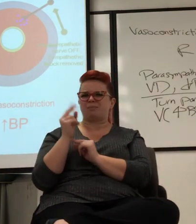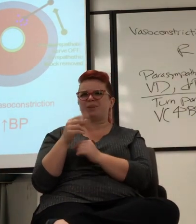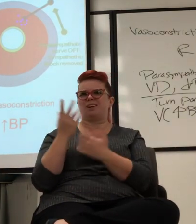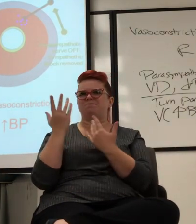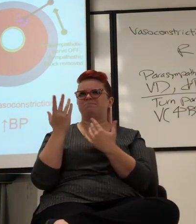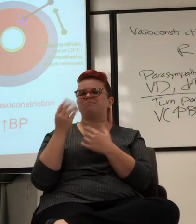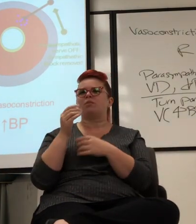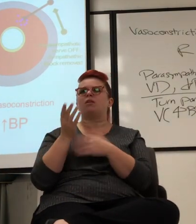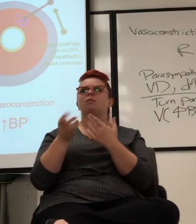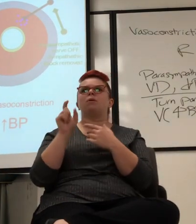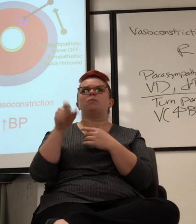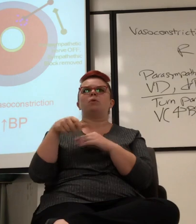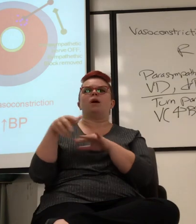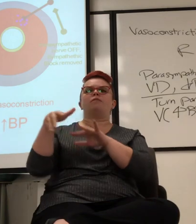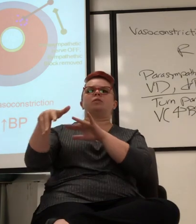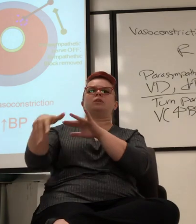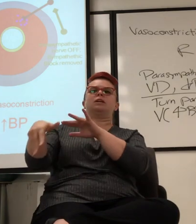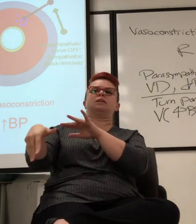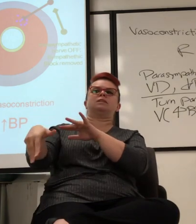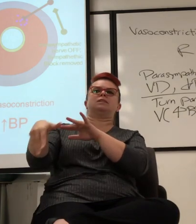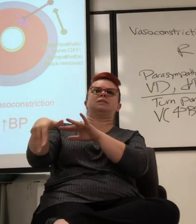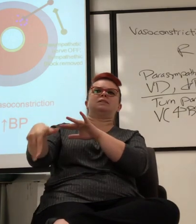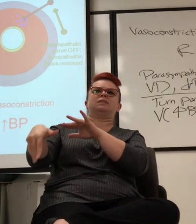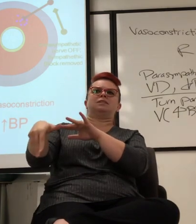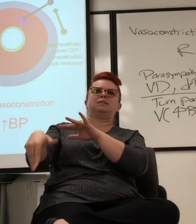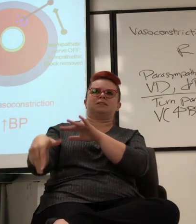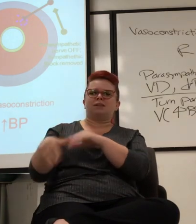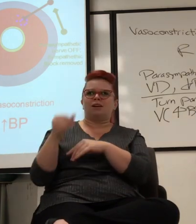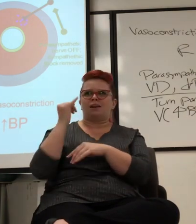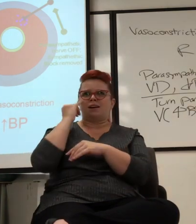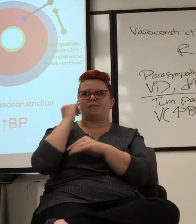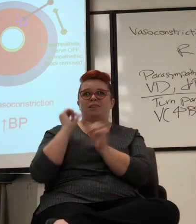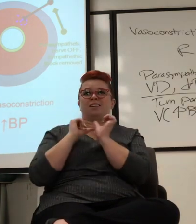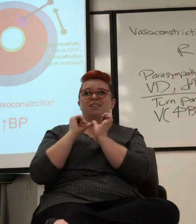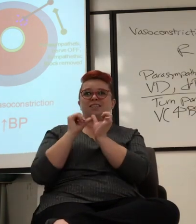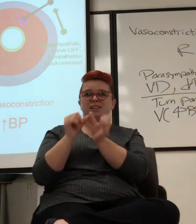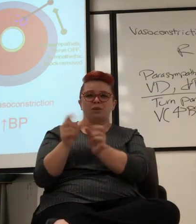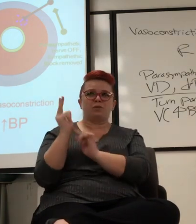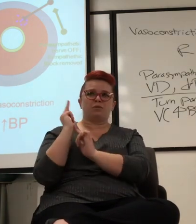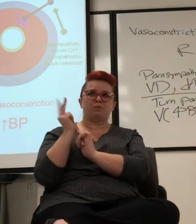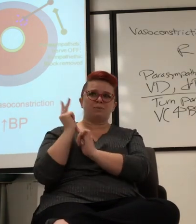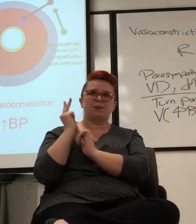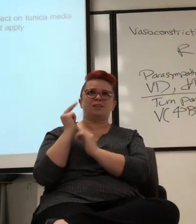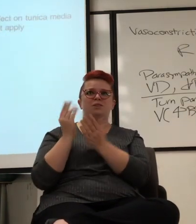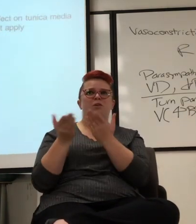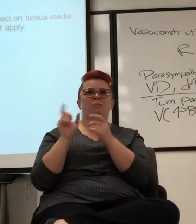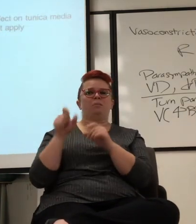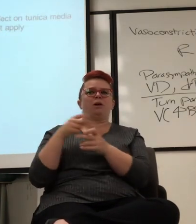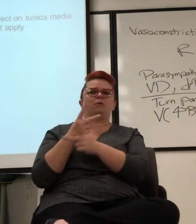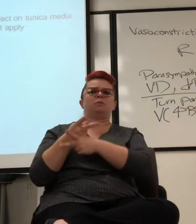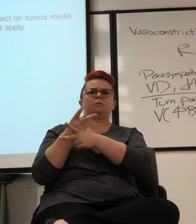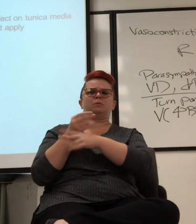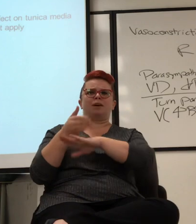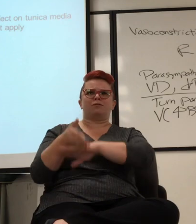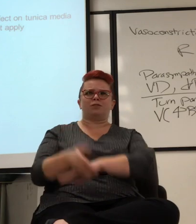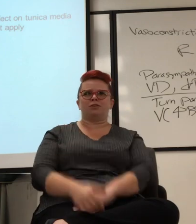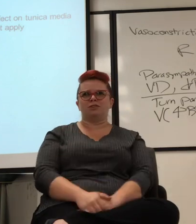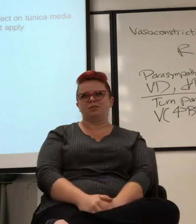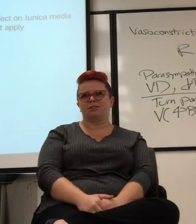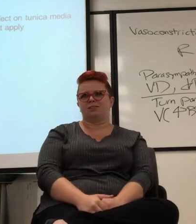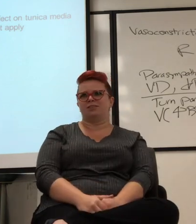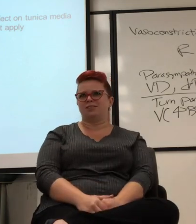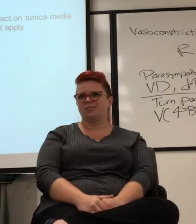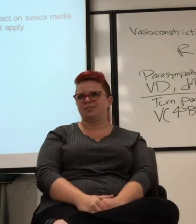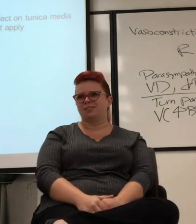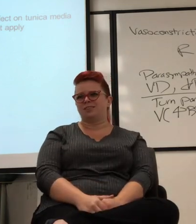You might have to nurse them a little bit if they hold out for the 3 minutes. Okay. But I